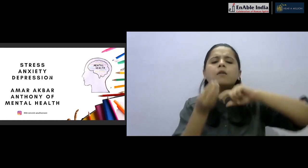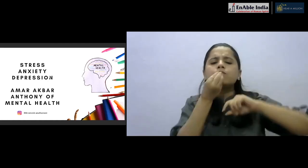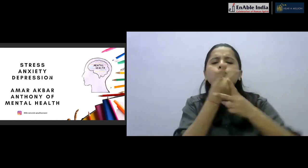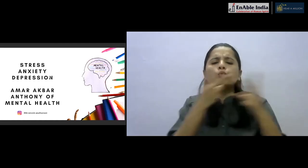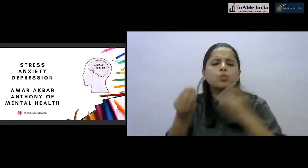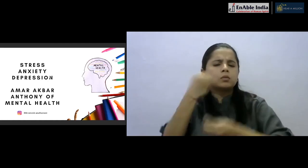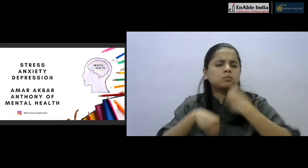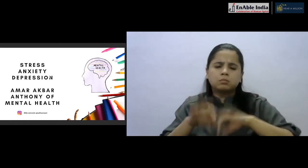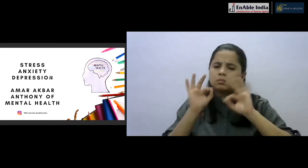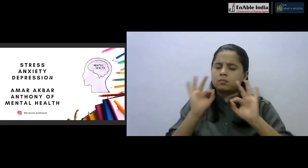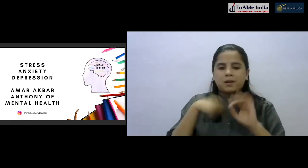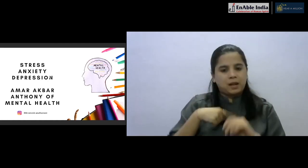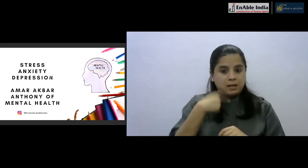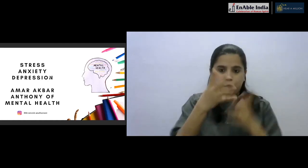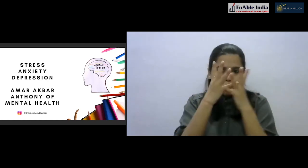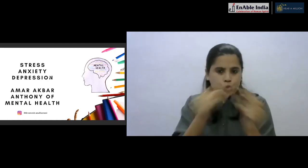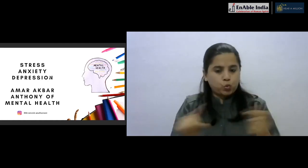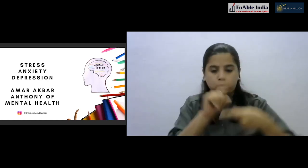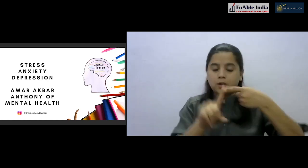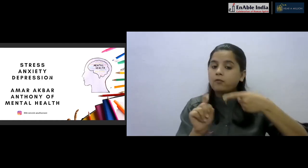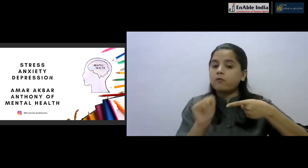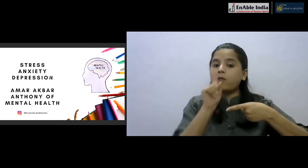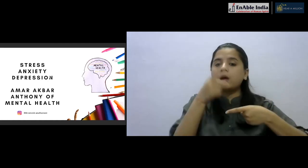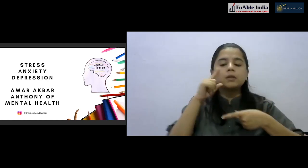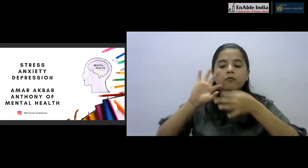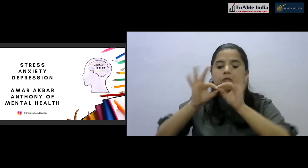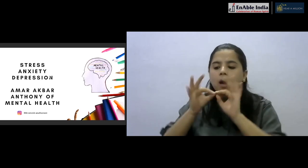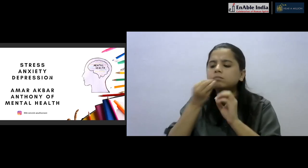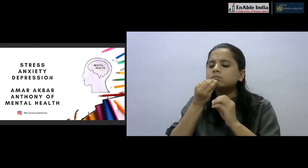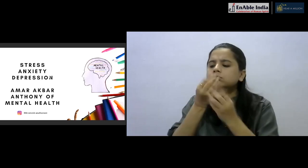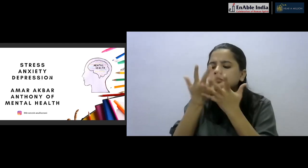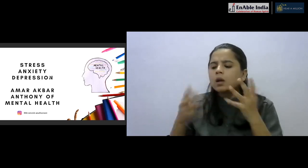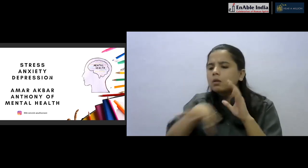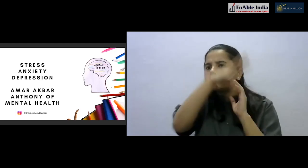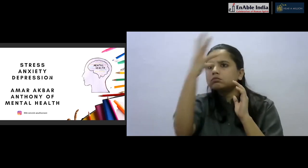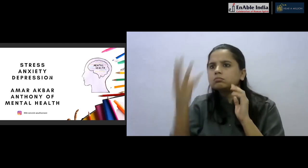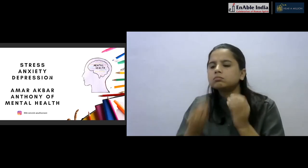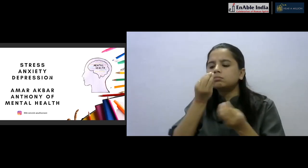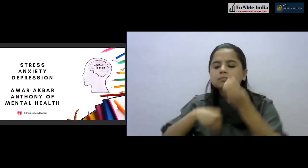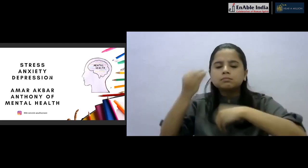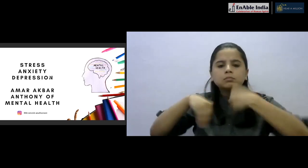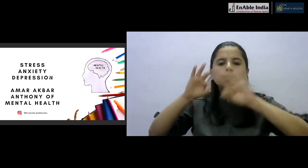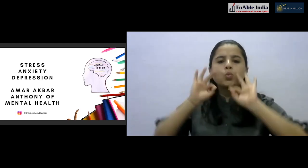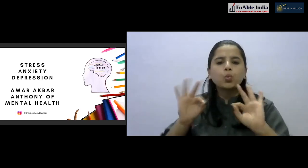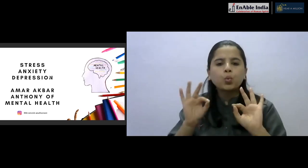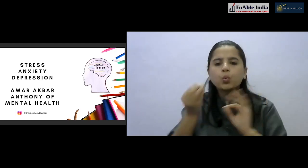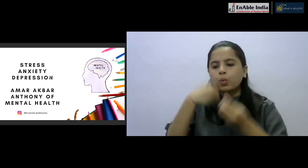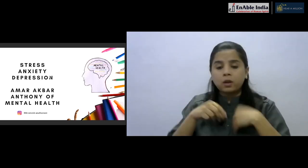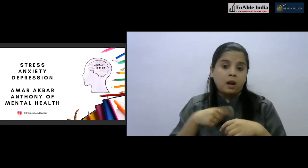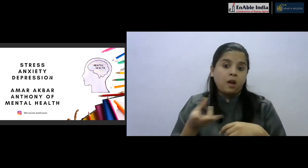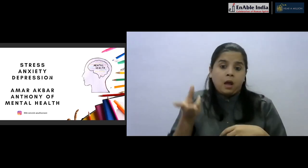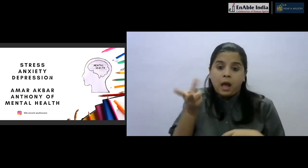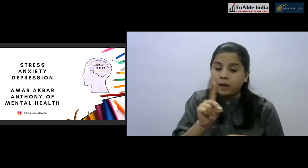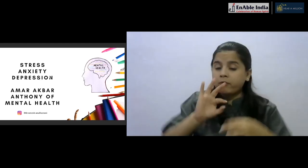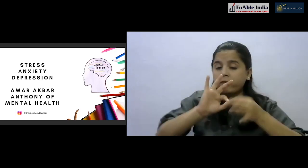about the solutions. The first and foremost solution is you have to fix the nutrition. Fix the nutrition. I will repeat, fix